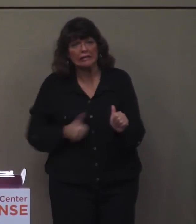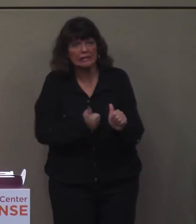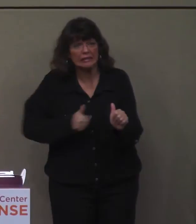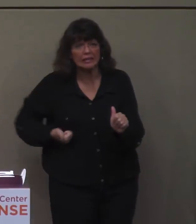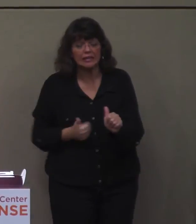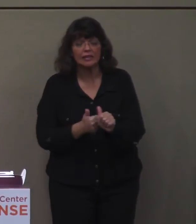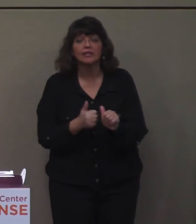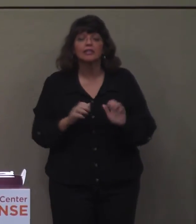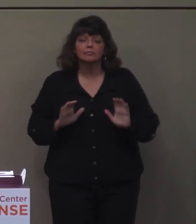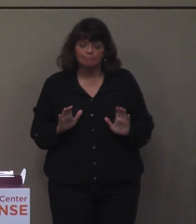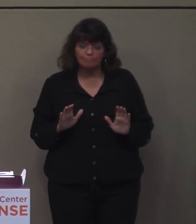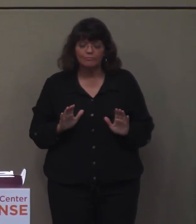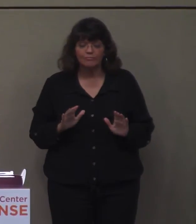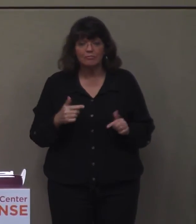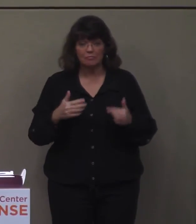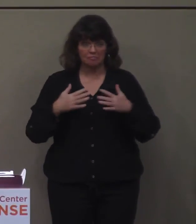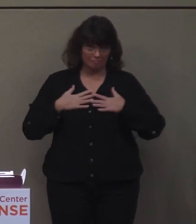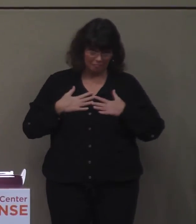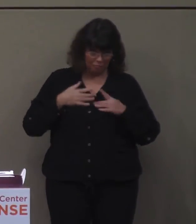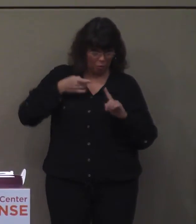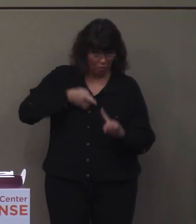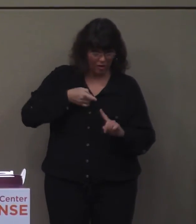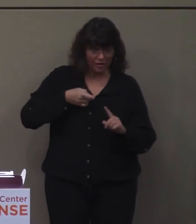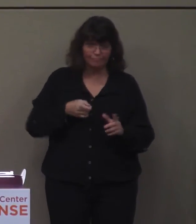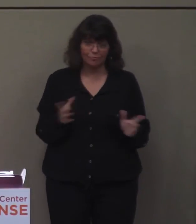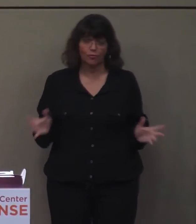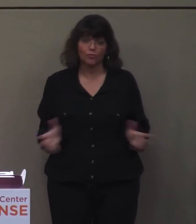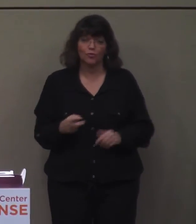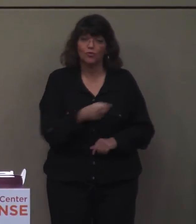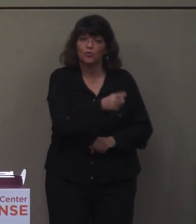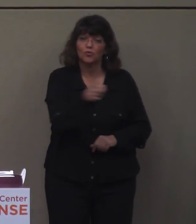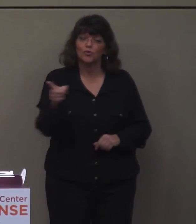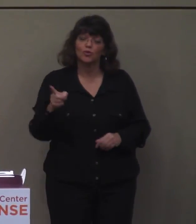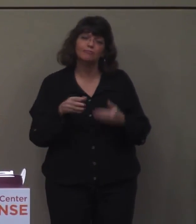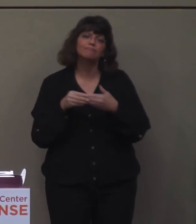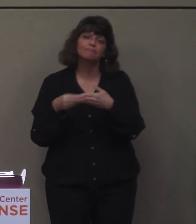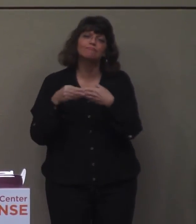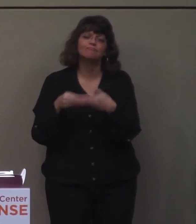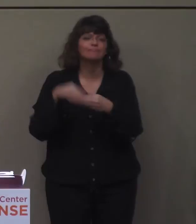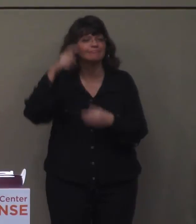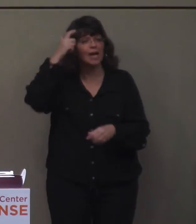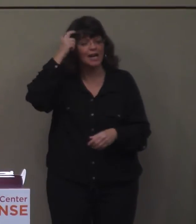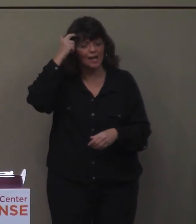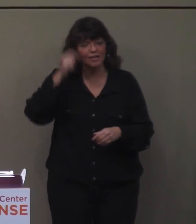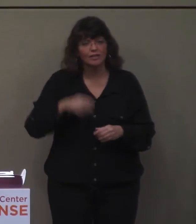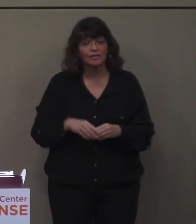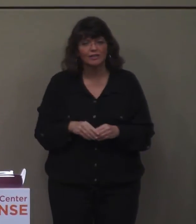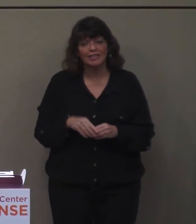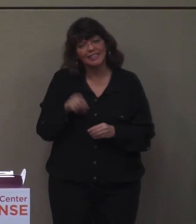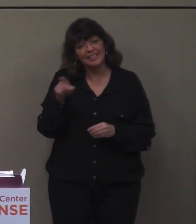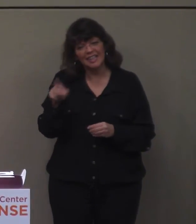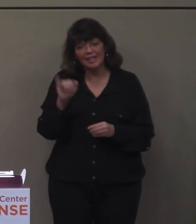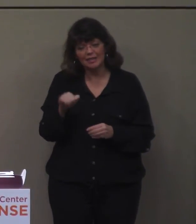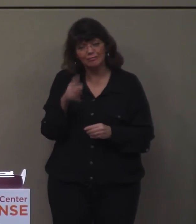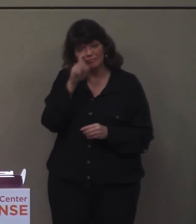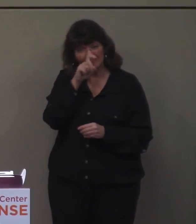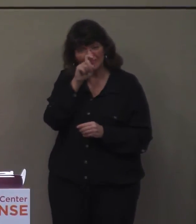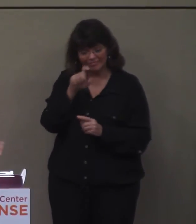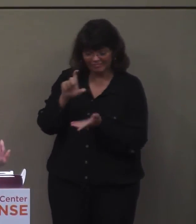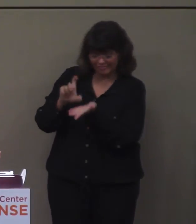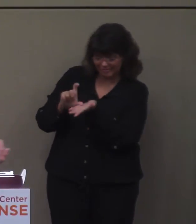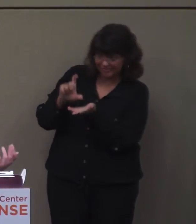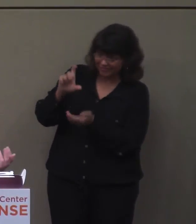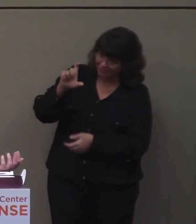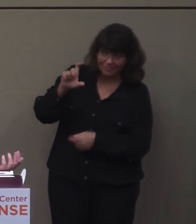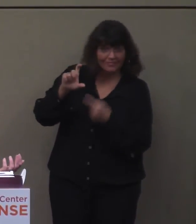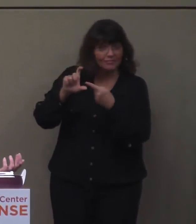know, we will get through this. And this little bendy guy is just to remind us that we can be flexible and we can roll